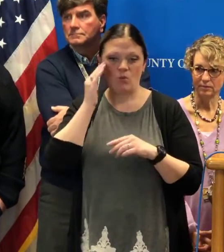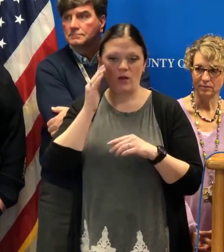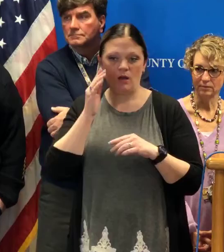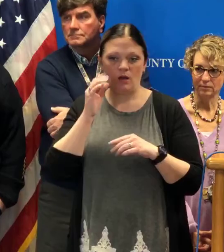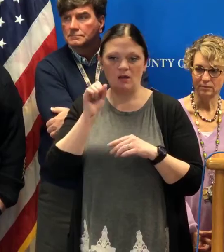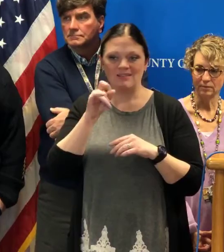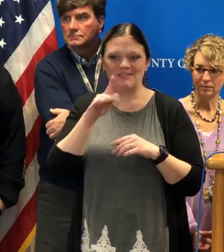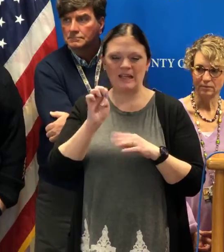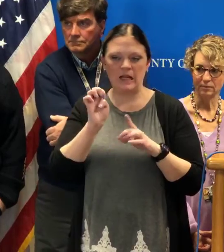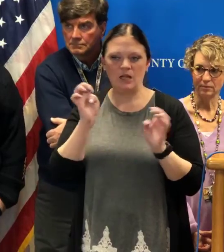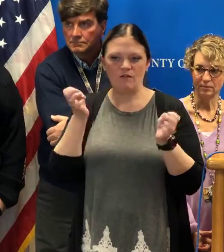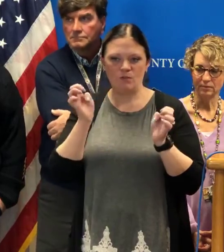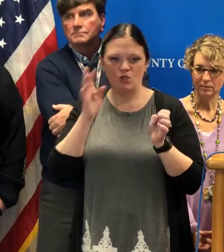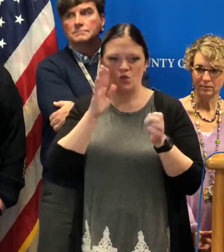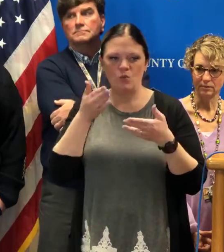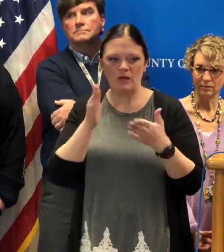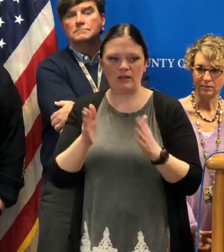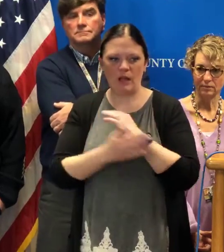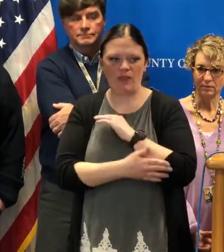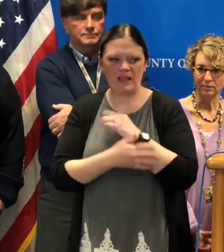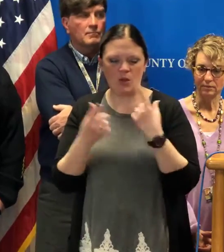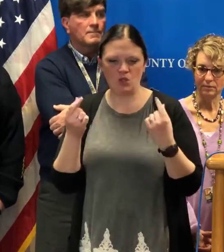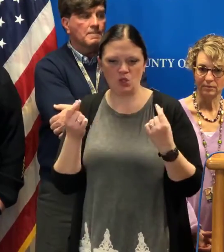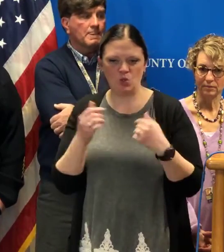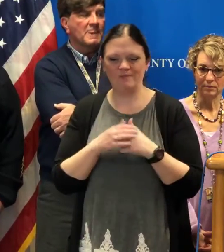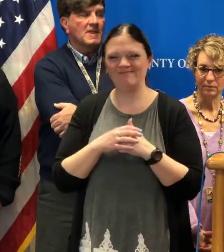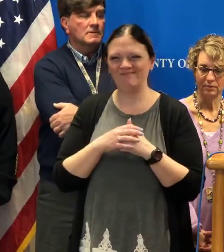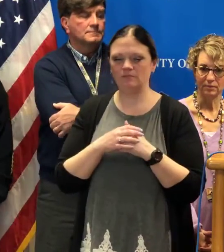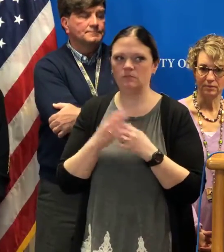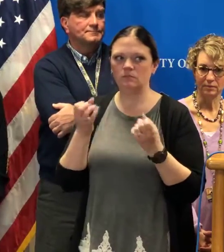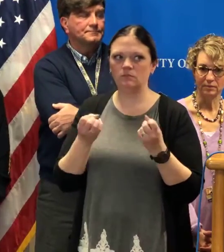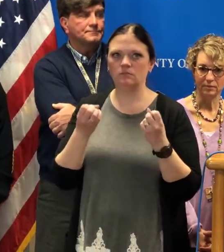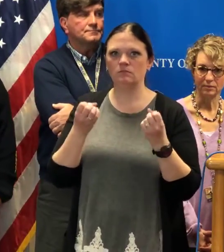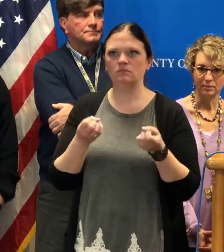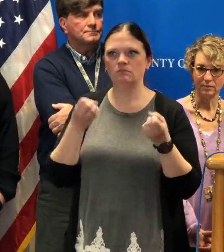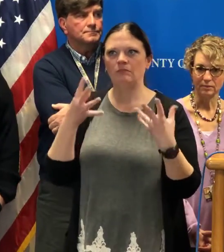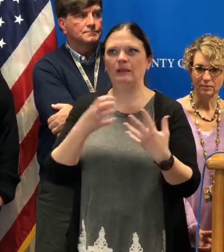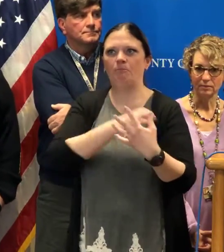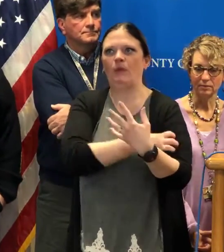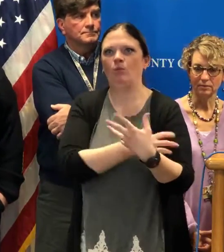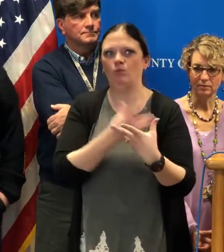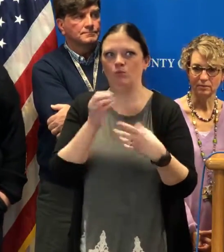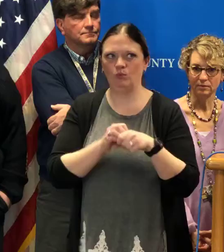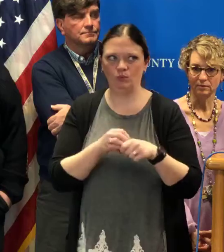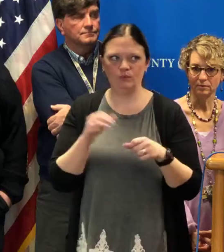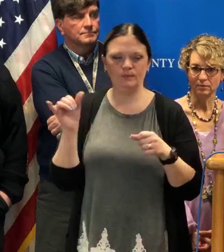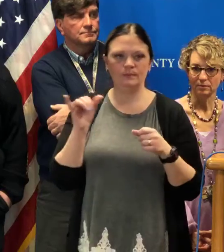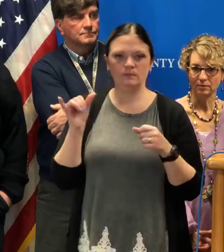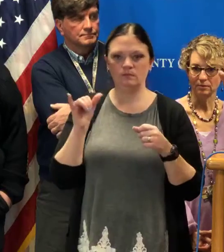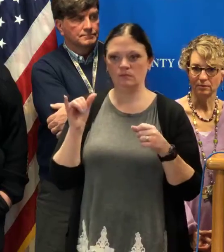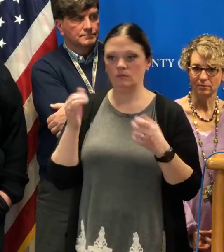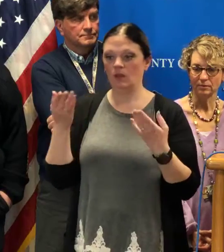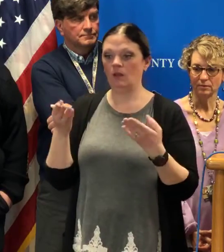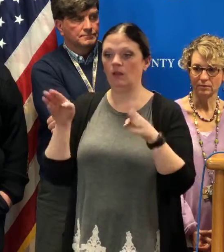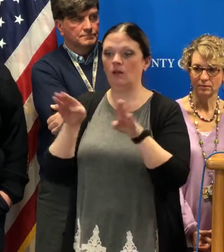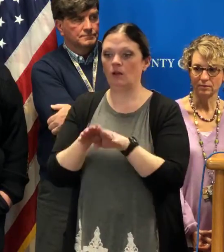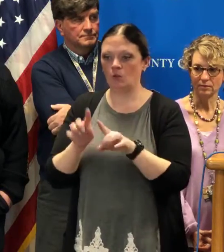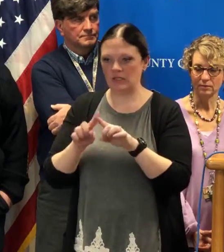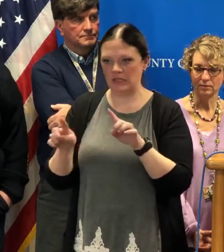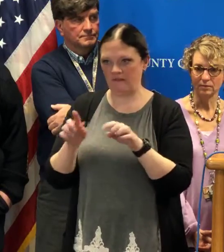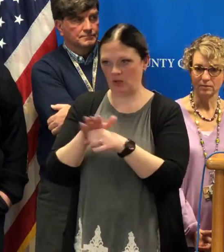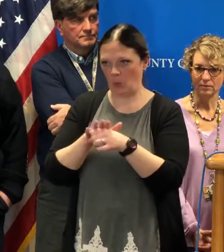emergency allow the county to do in this situation? Well, there are many powers that come with that, such as closing